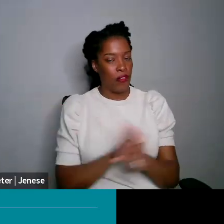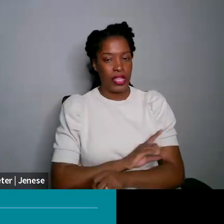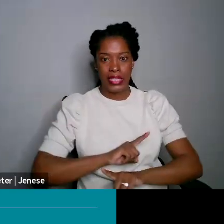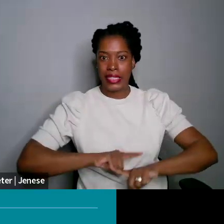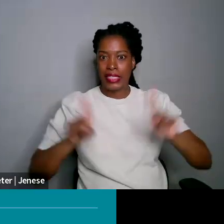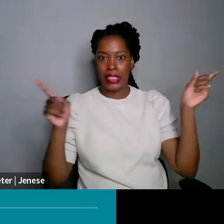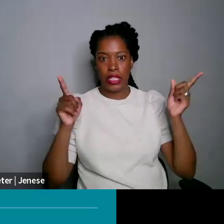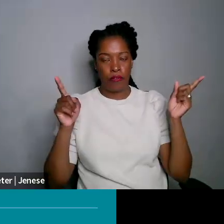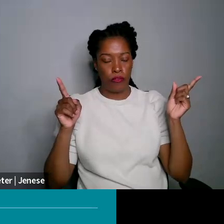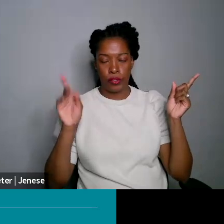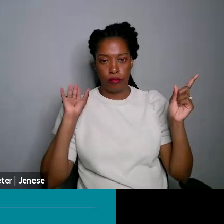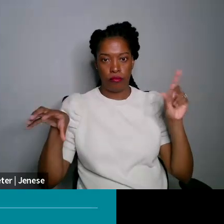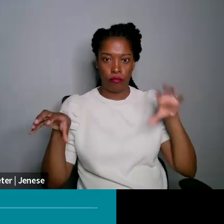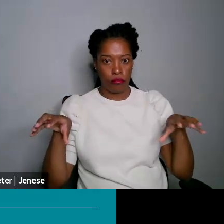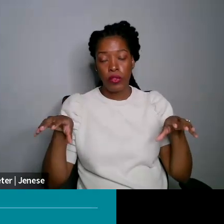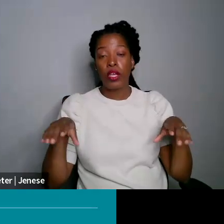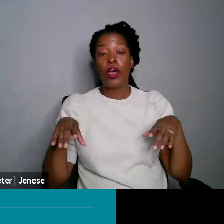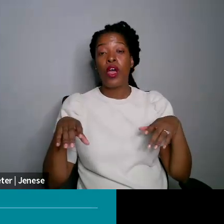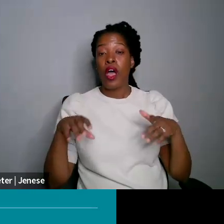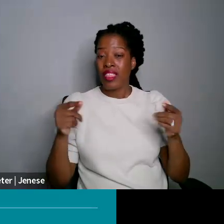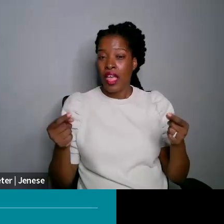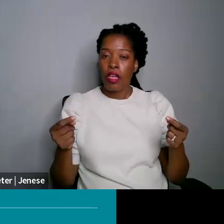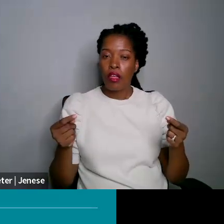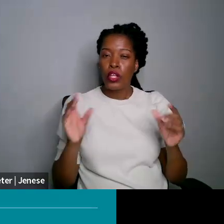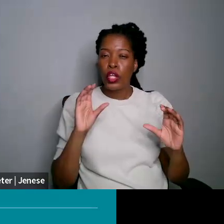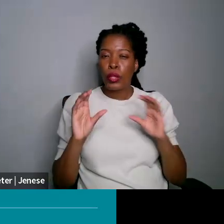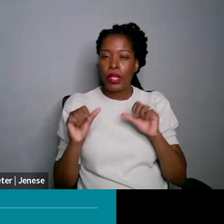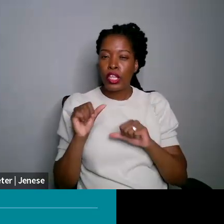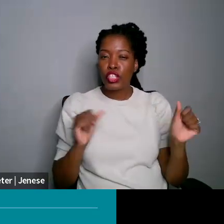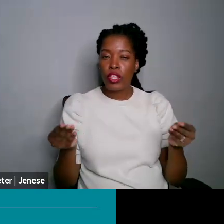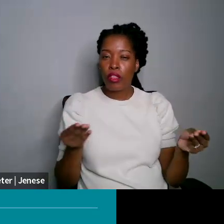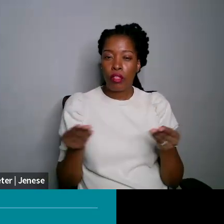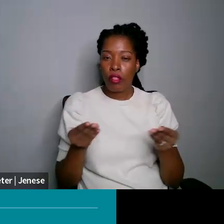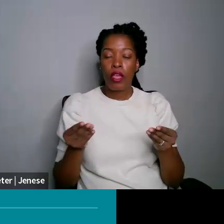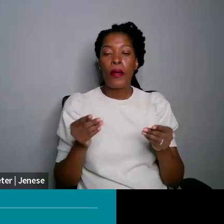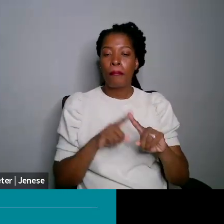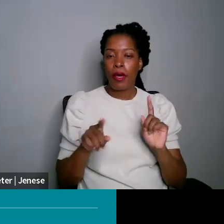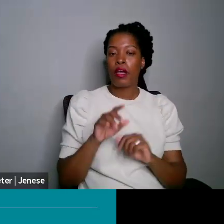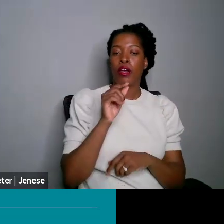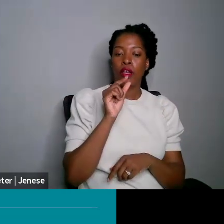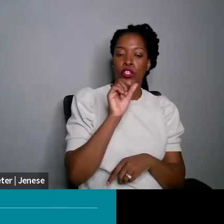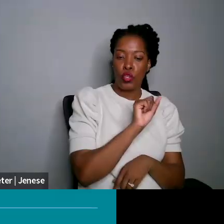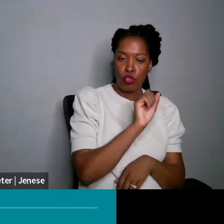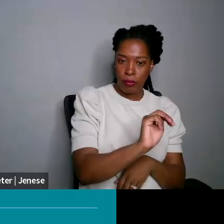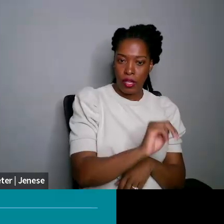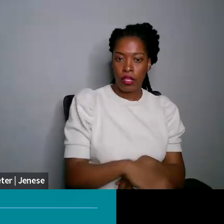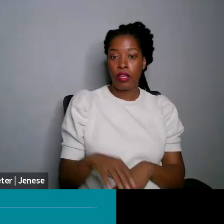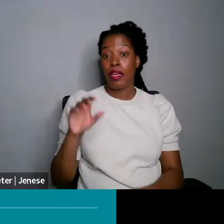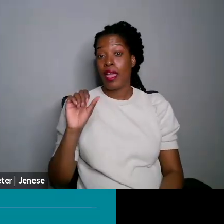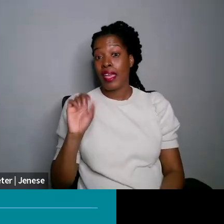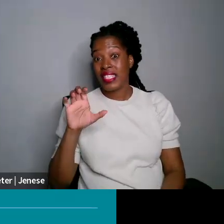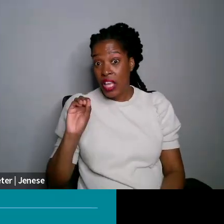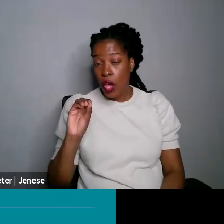feed off of each other, social media and SEO are separate. And I think specifically for growing your social media